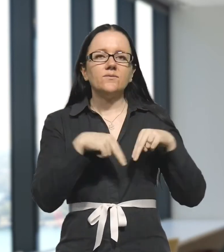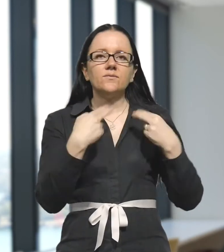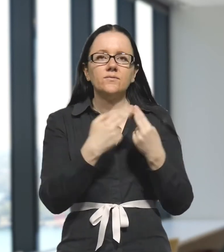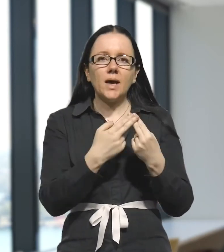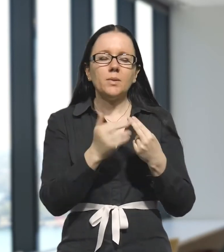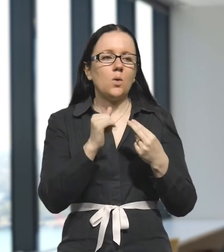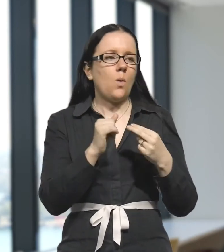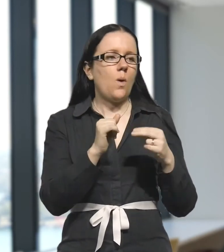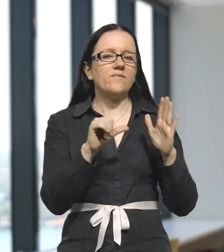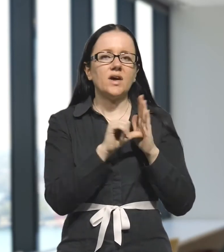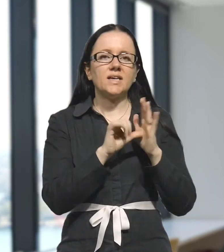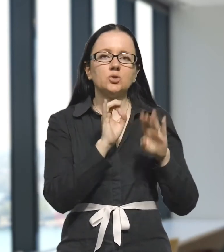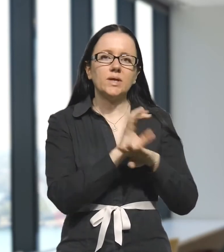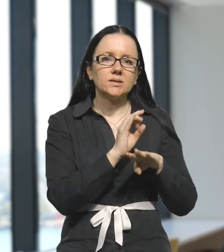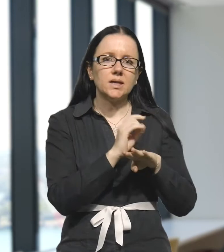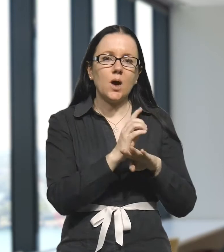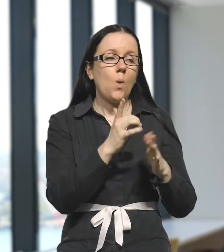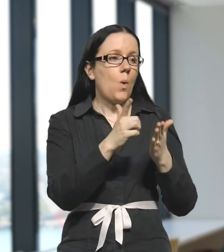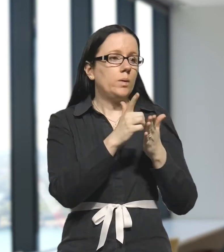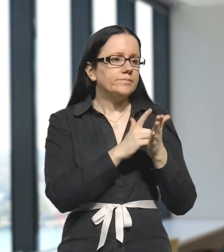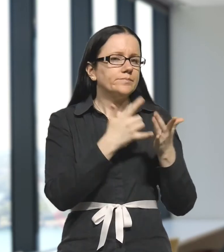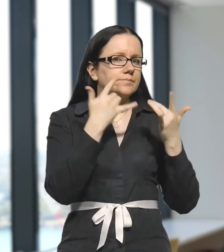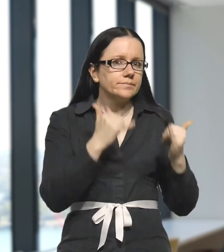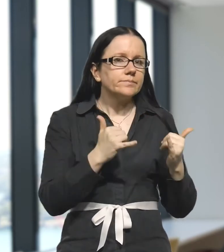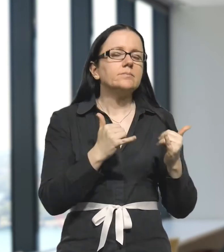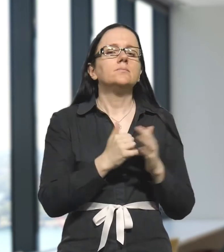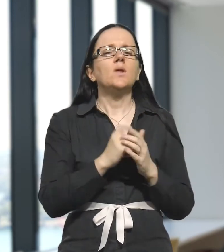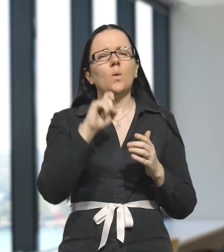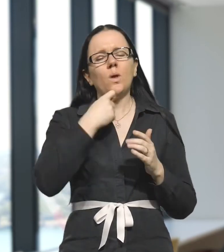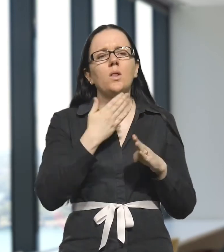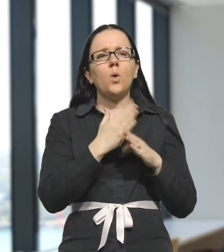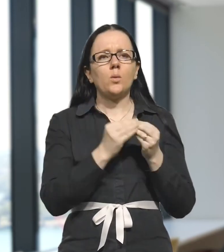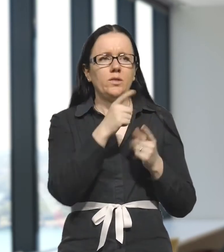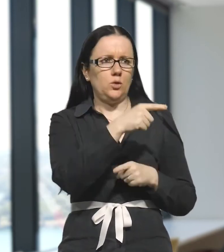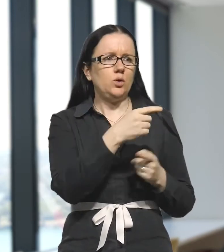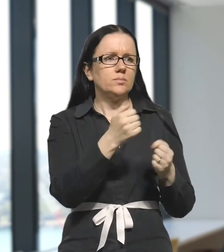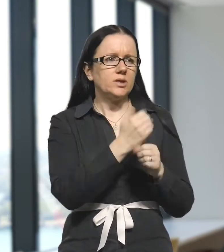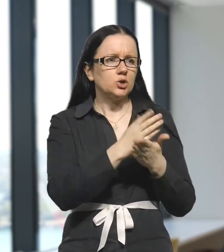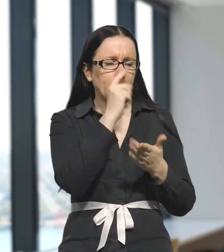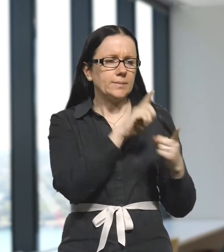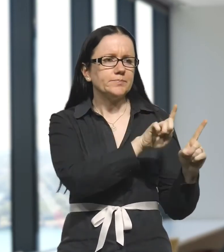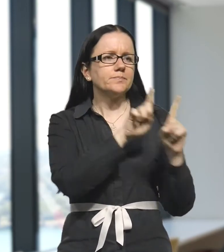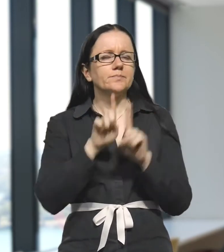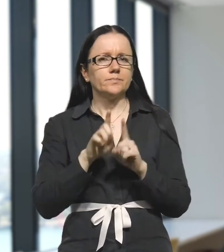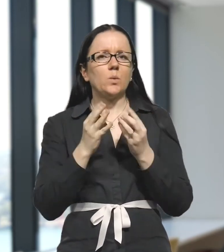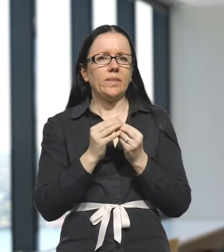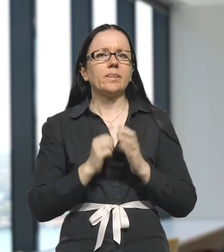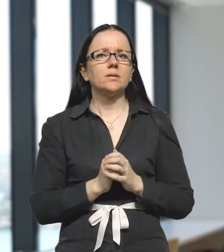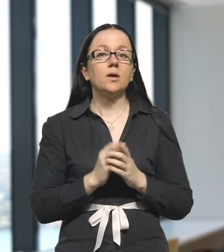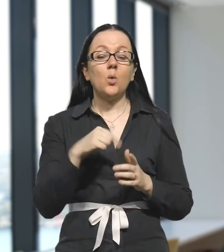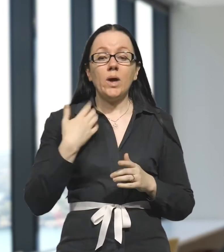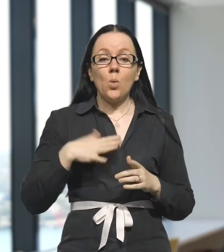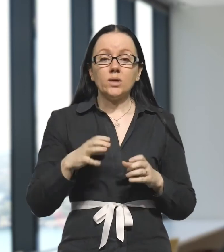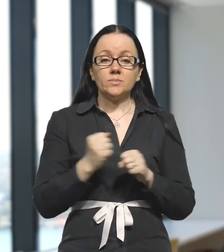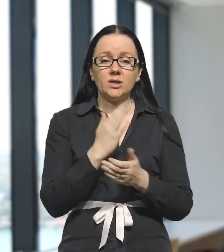financial counsellor, or legal representative, we'll work with you to support this. We aim to resolve most complaints on